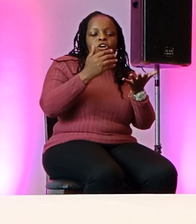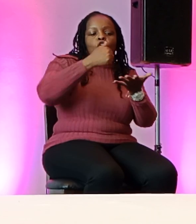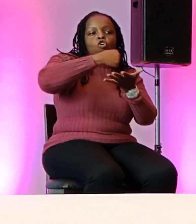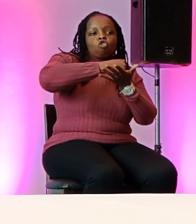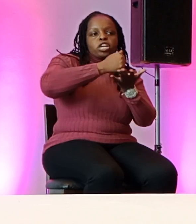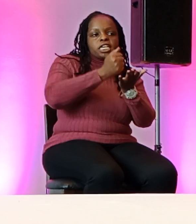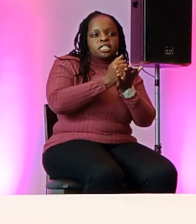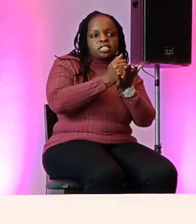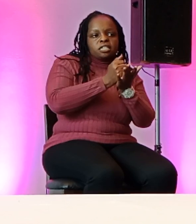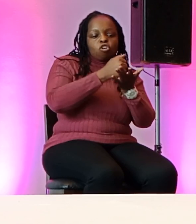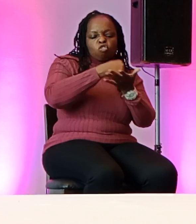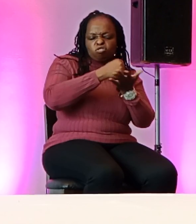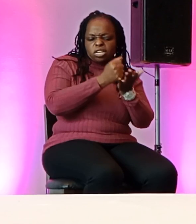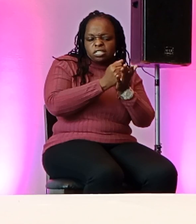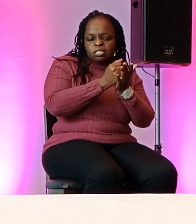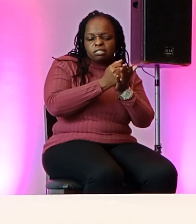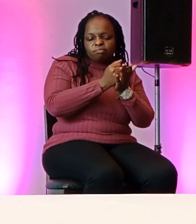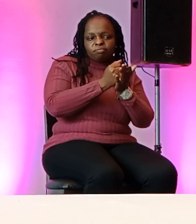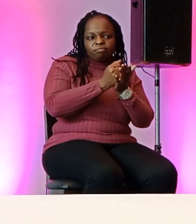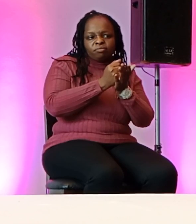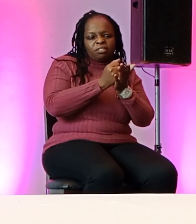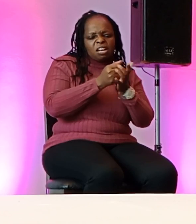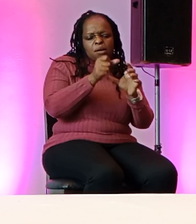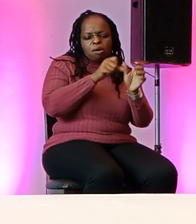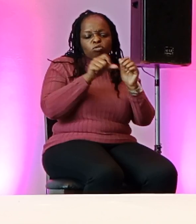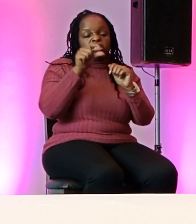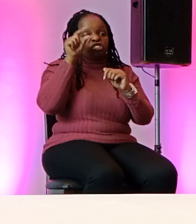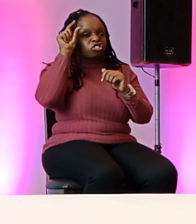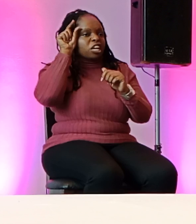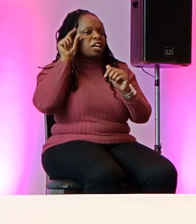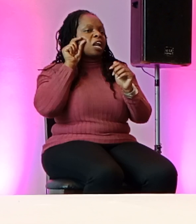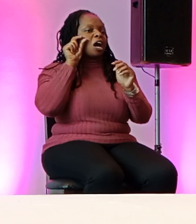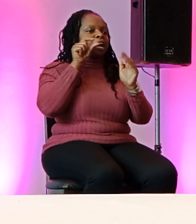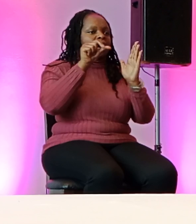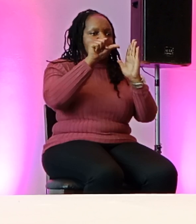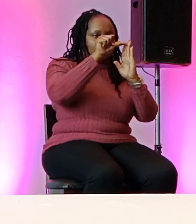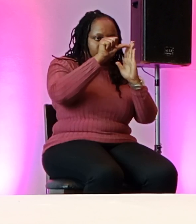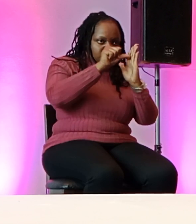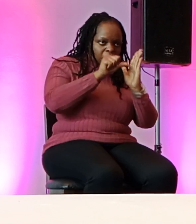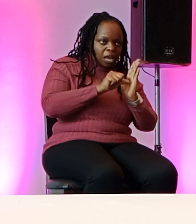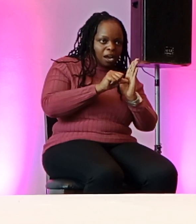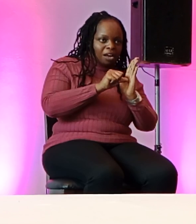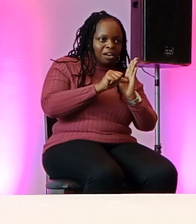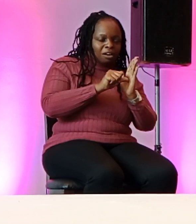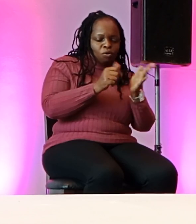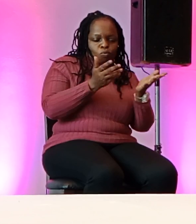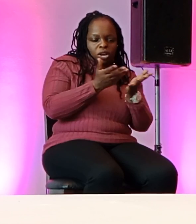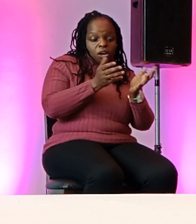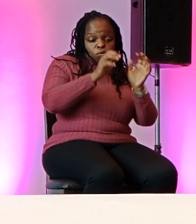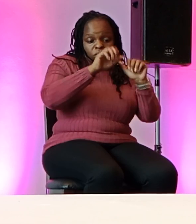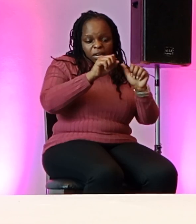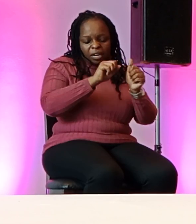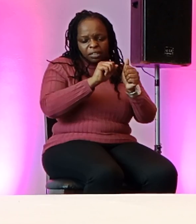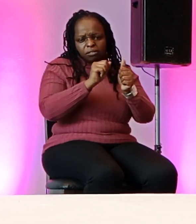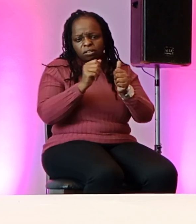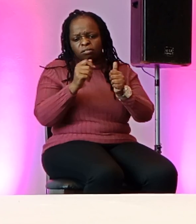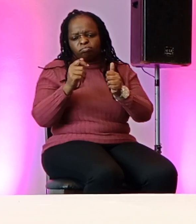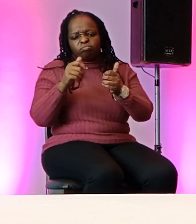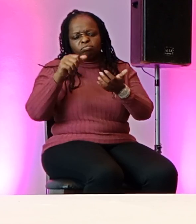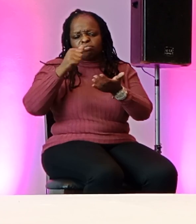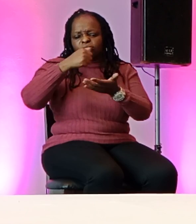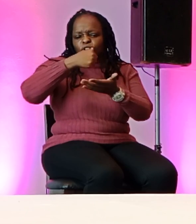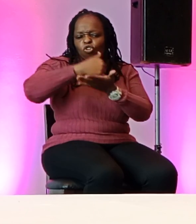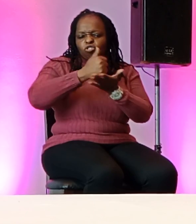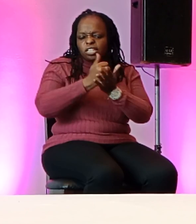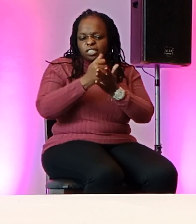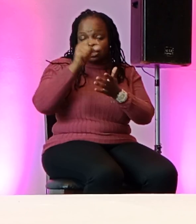we are, where the gender agenda is, where we audit government